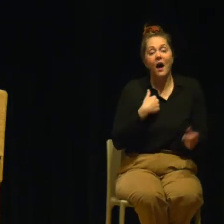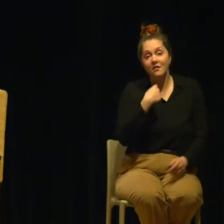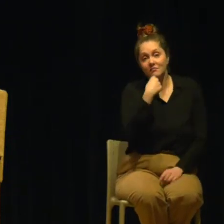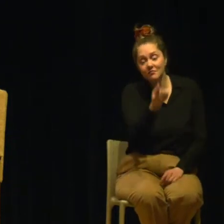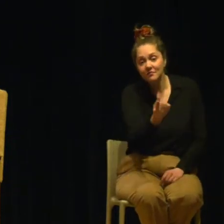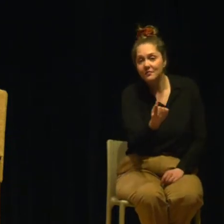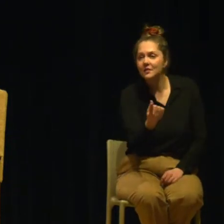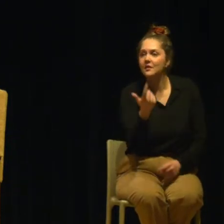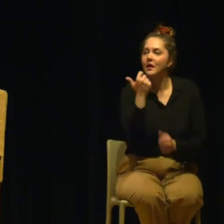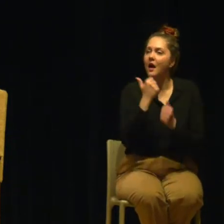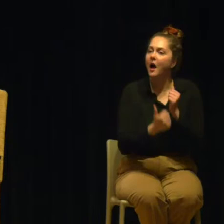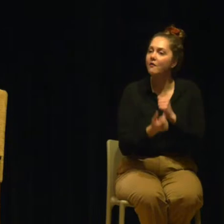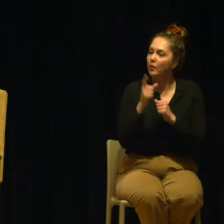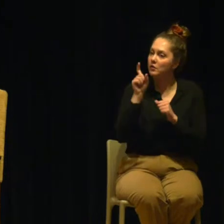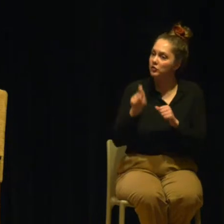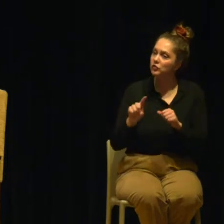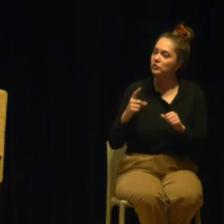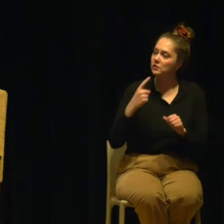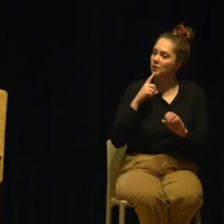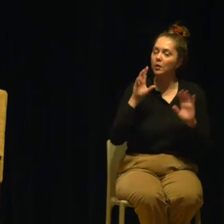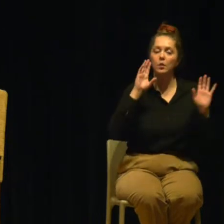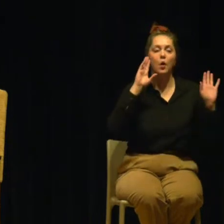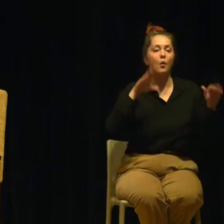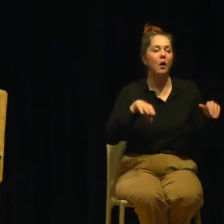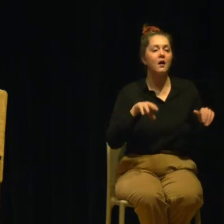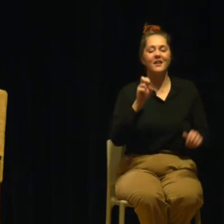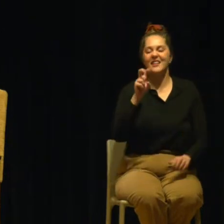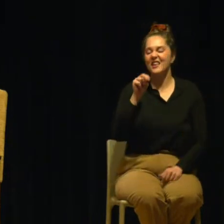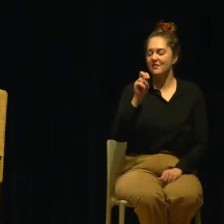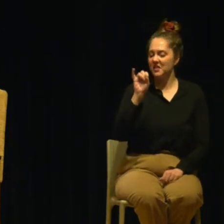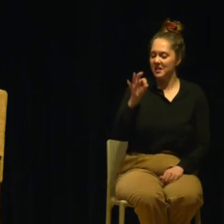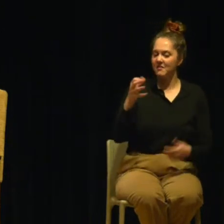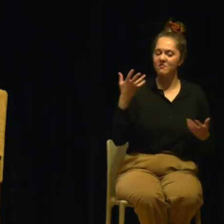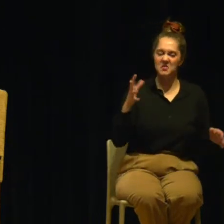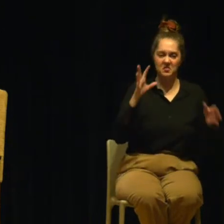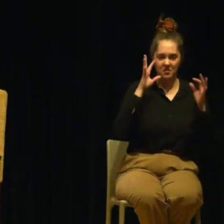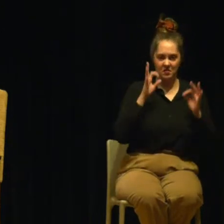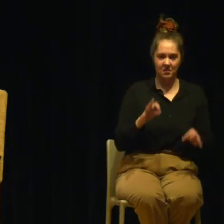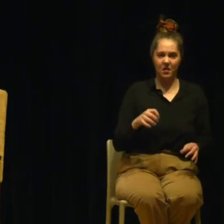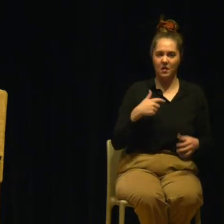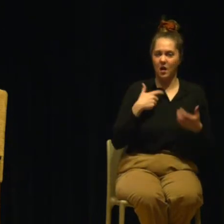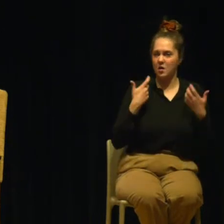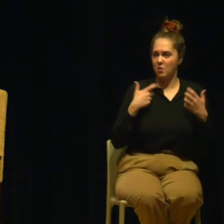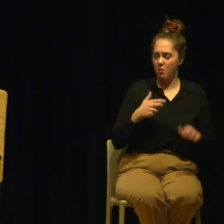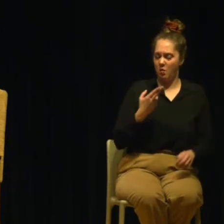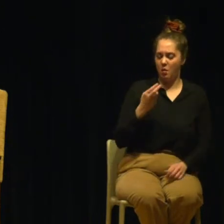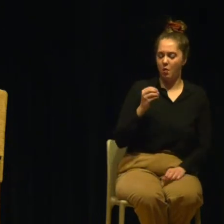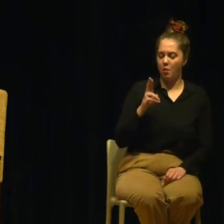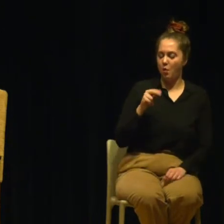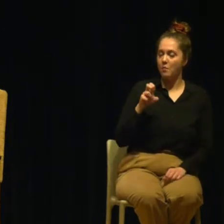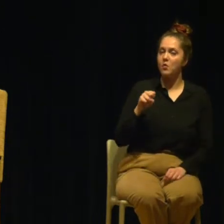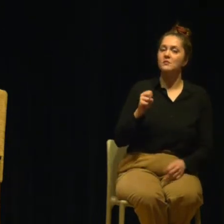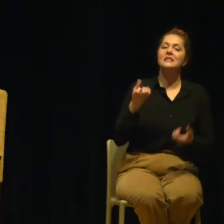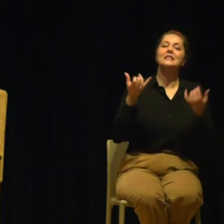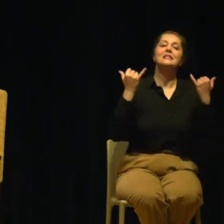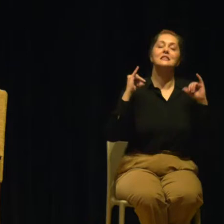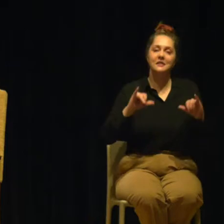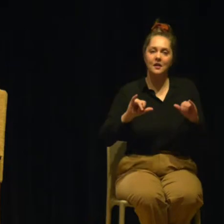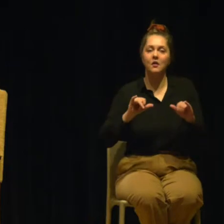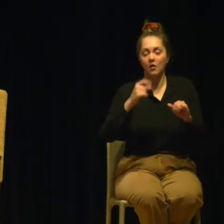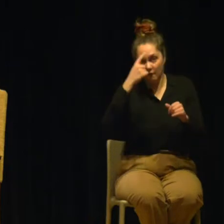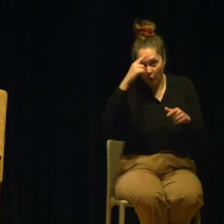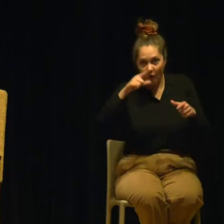say everyone should just say, you know what? Even if I've made that decision, I don't want to do hormones. Vaginal